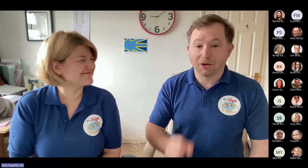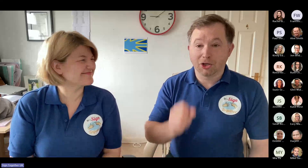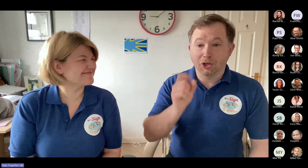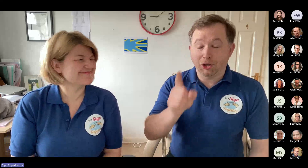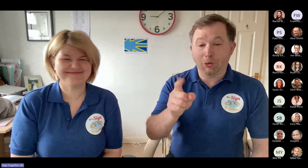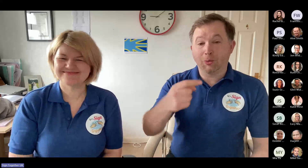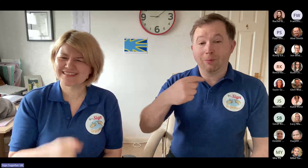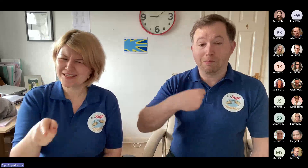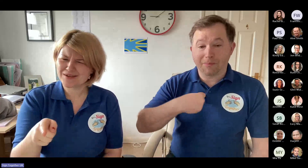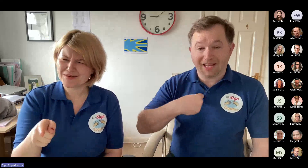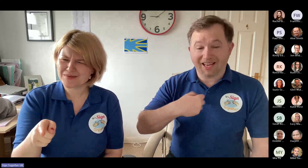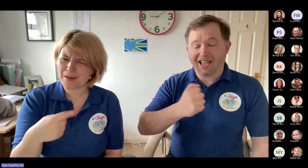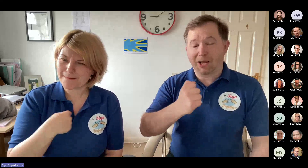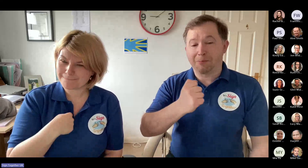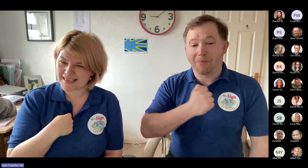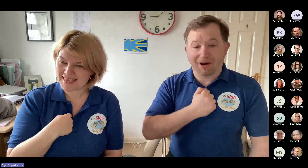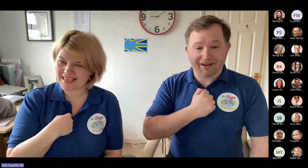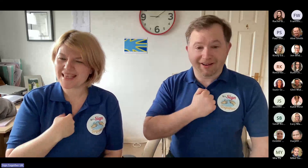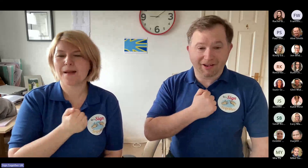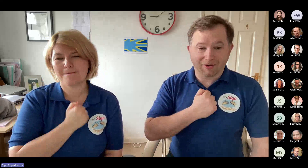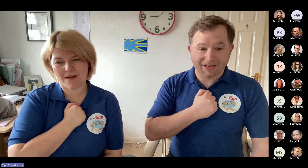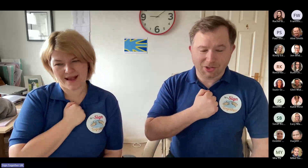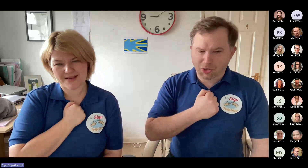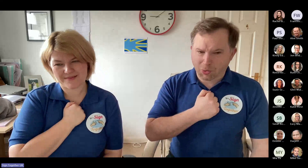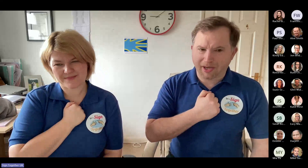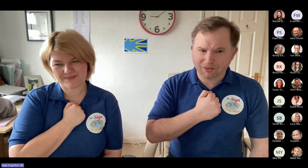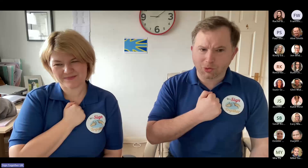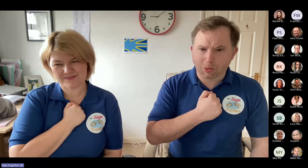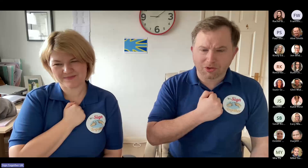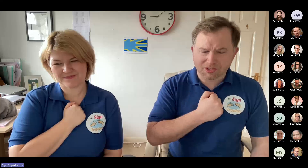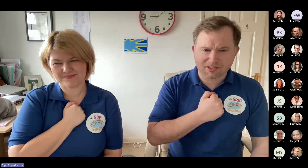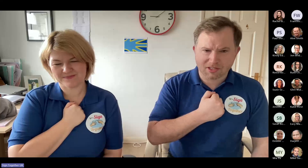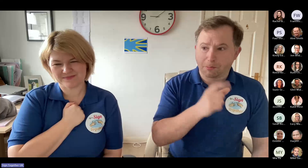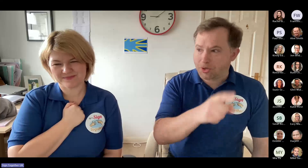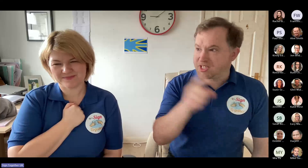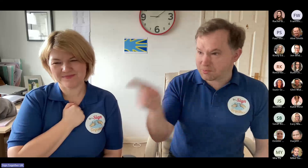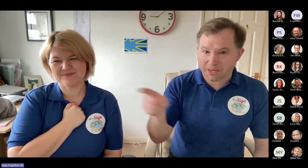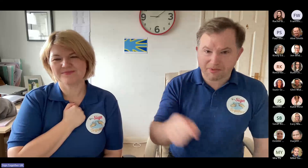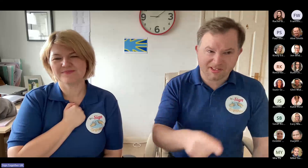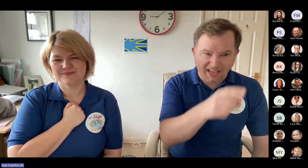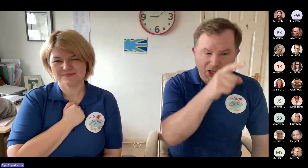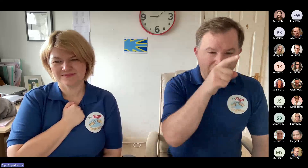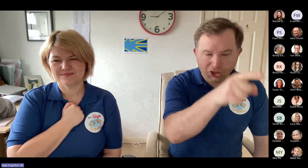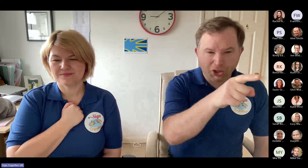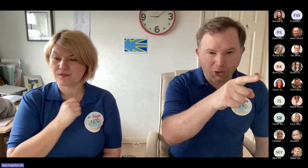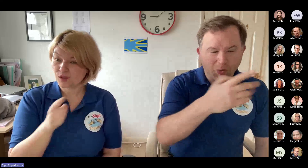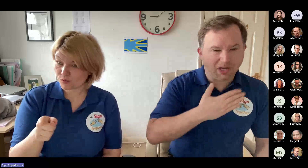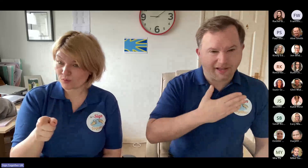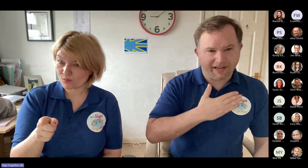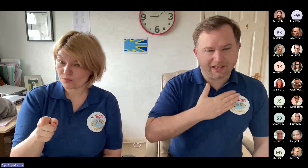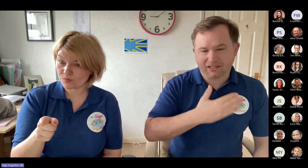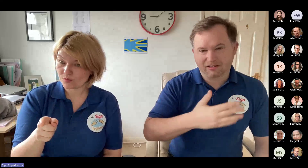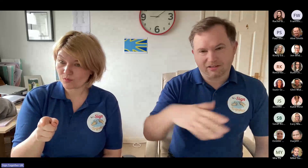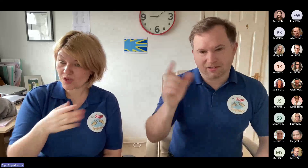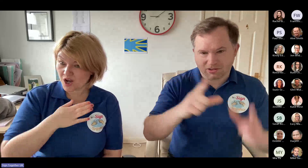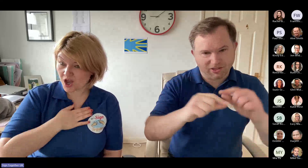BSL. You, me, and my. Okay, so it's quite normal to point to people and say, you like